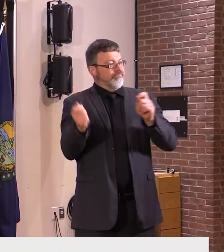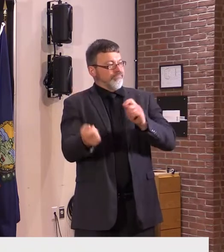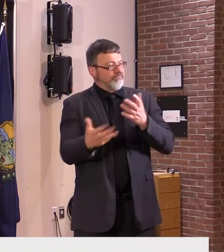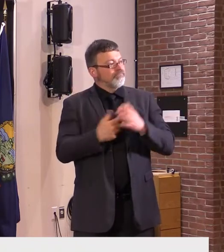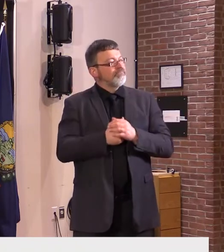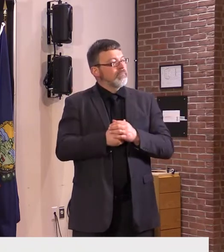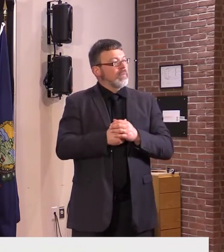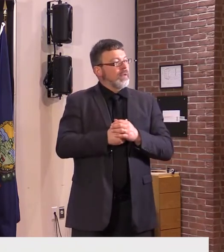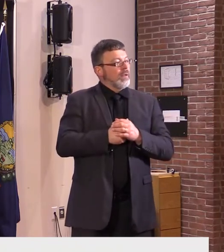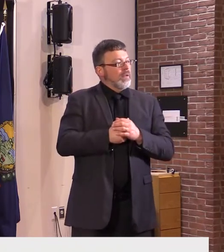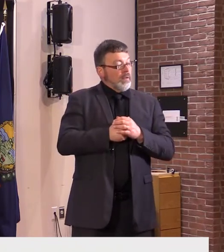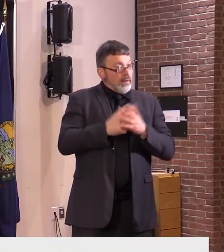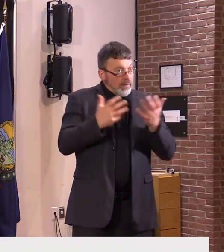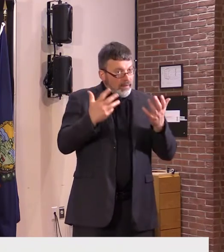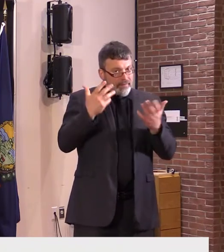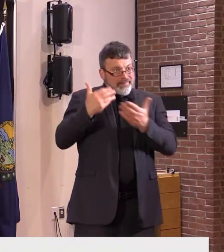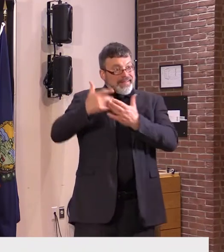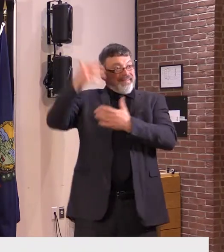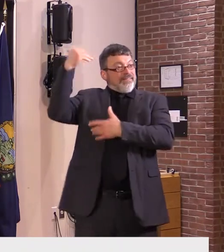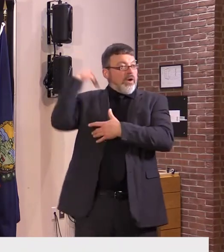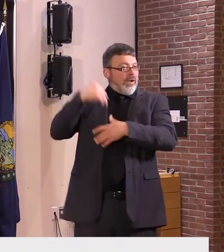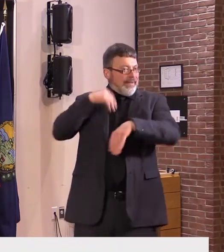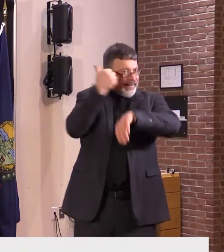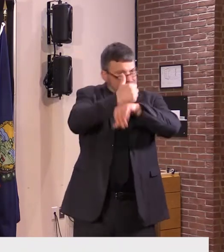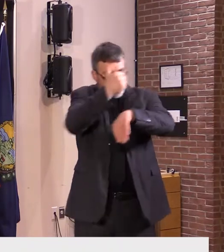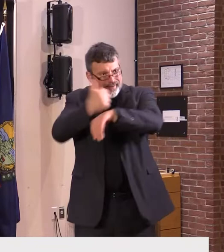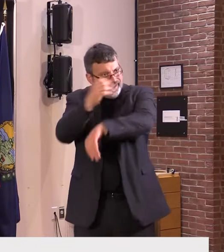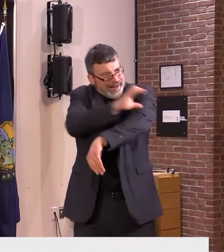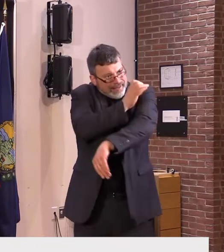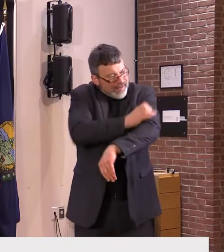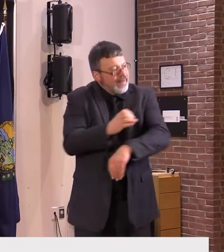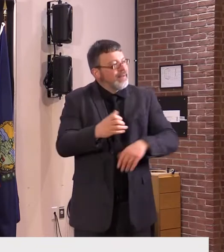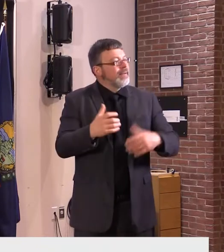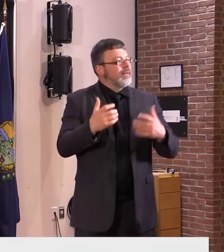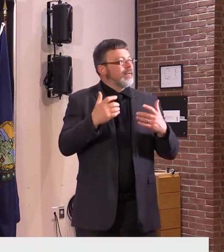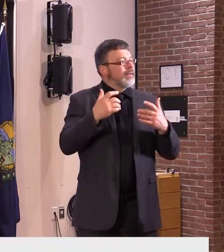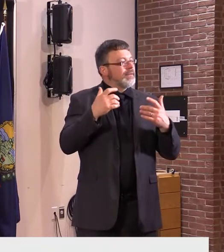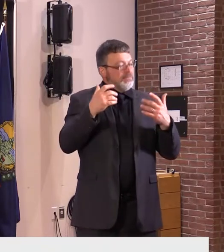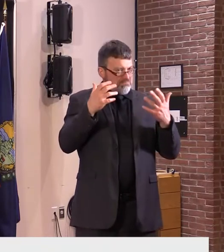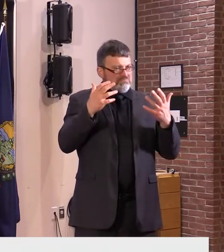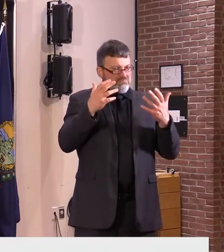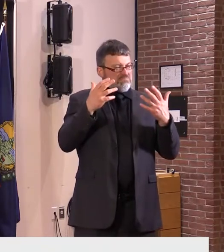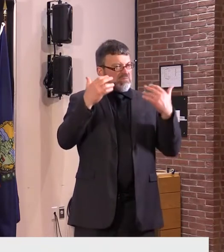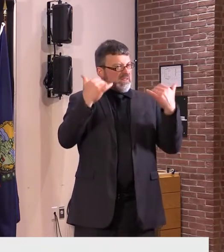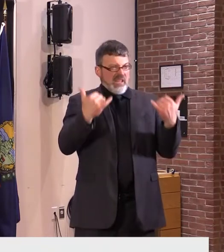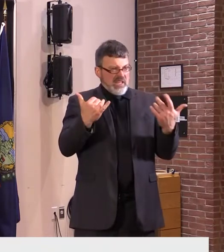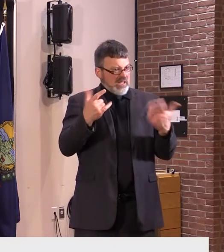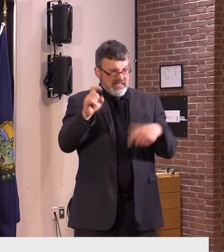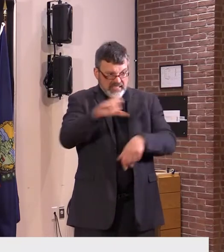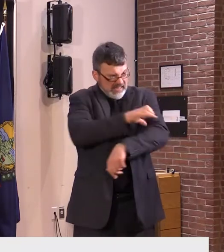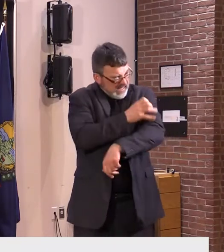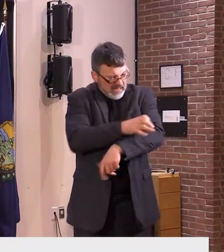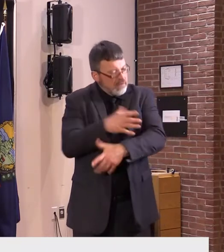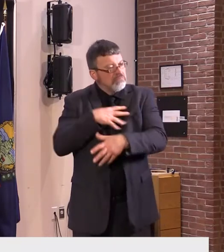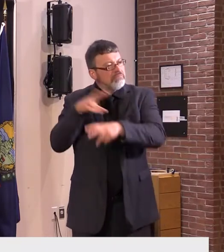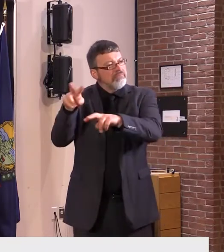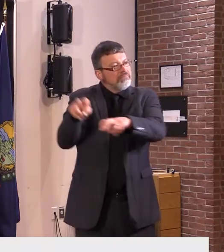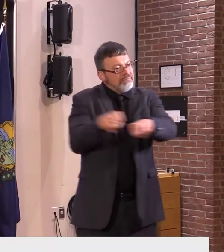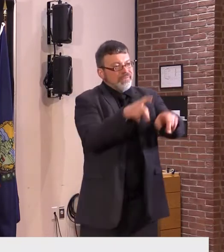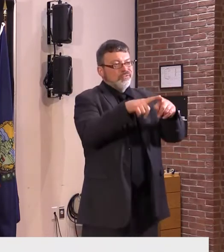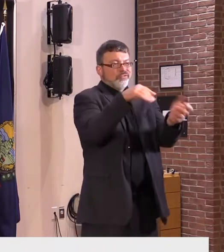clinics, vaccination is now returned to its traditional home, at medical providers' offices and at